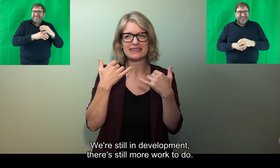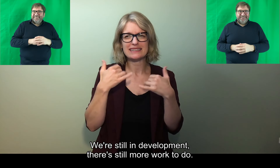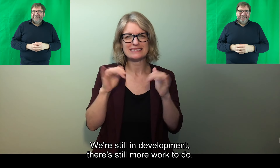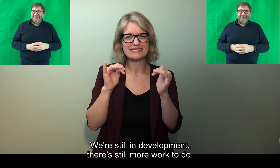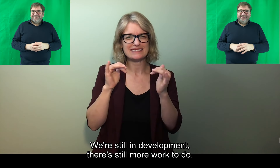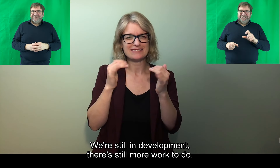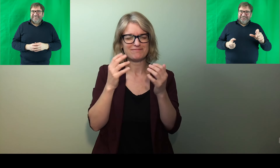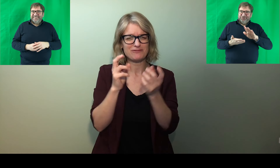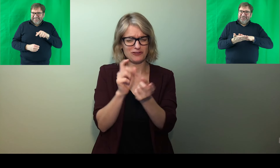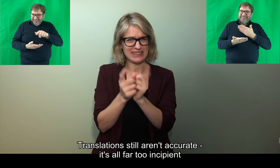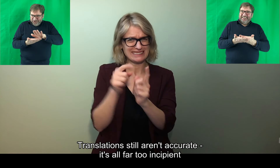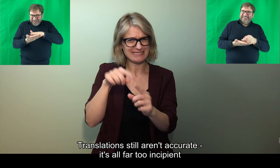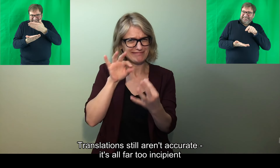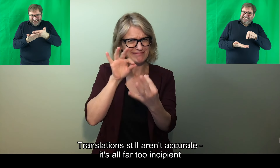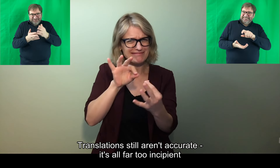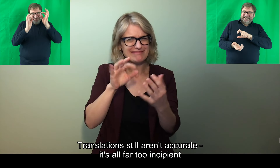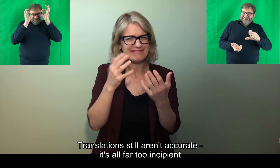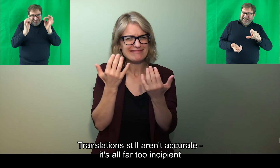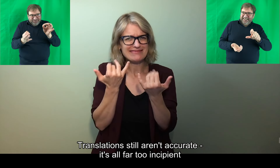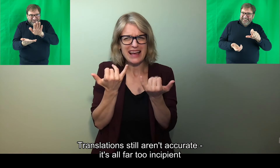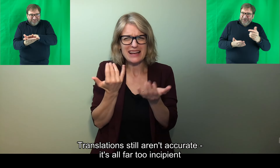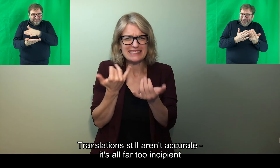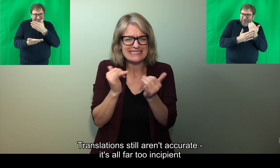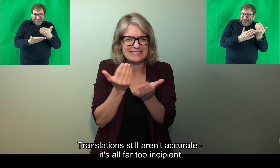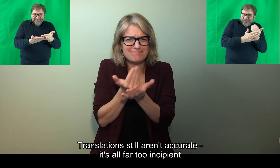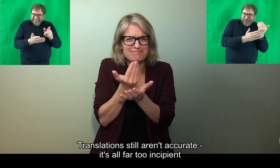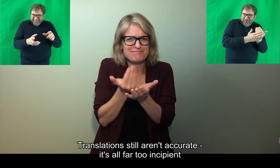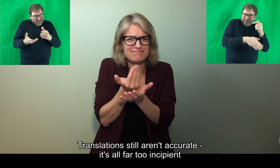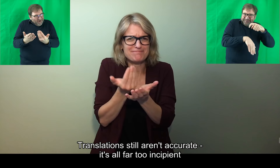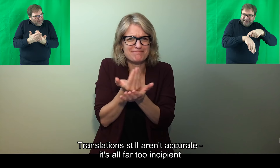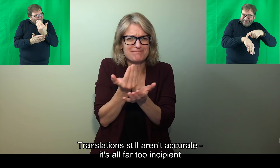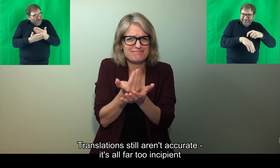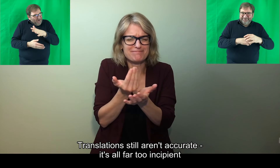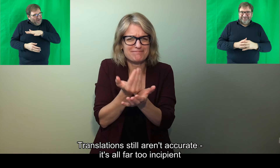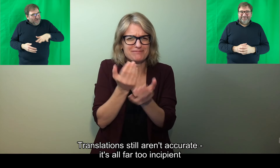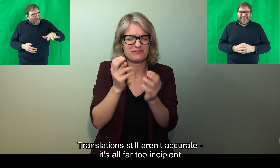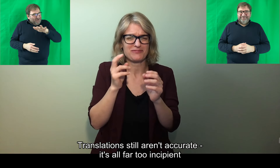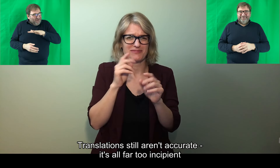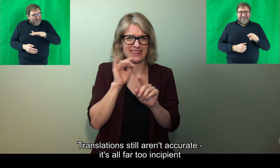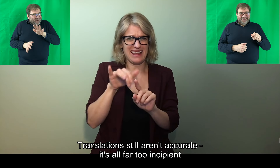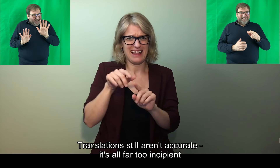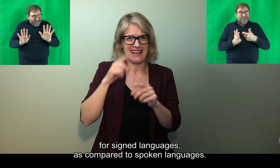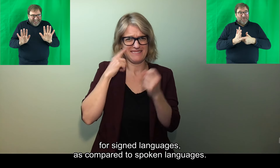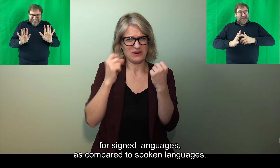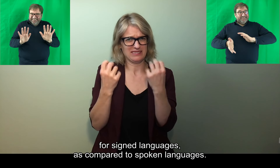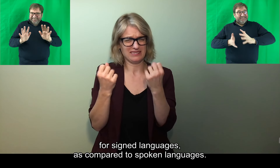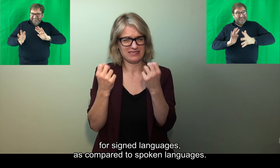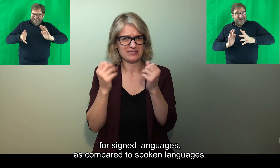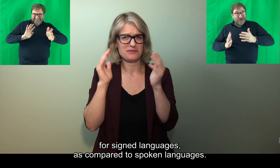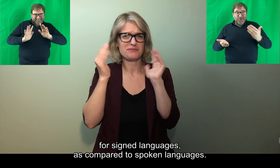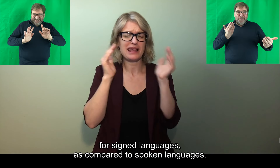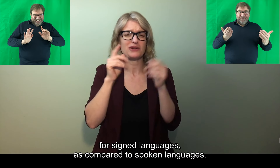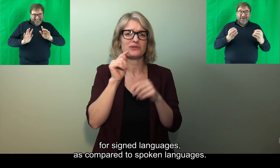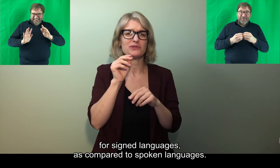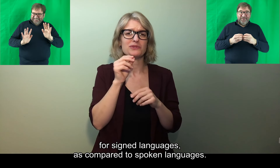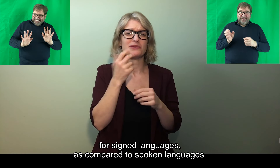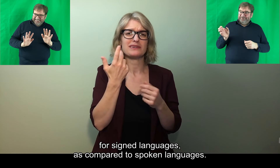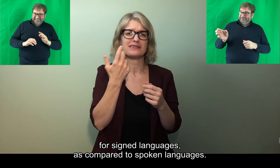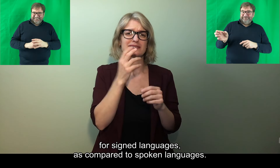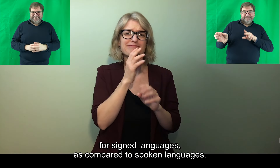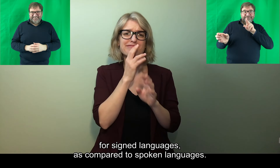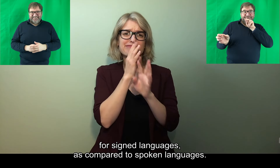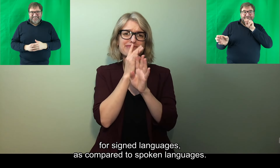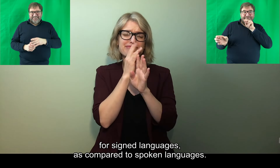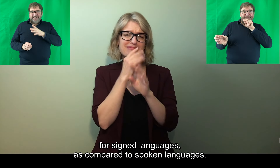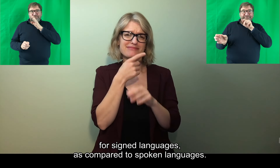more work to do. Translations still aren't accurate. It's all far too incipient for signed languages as compared